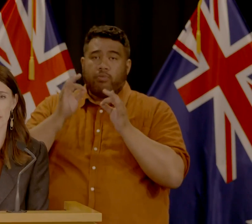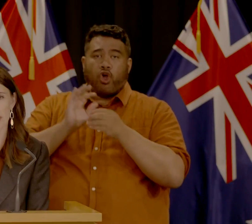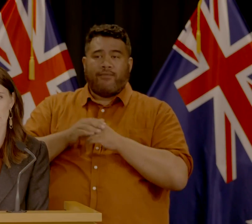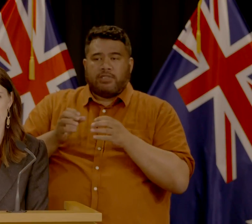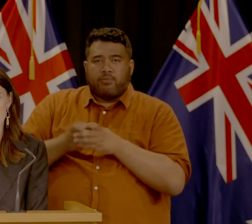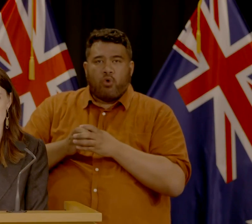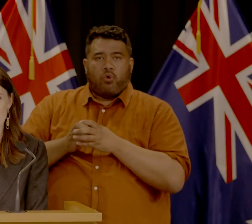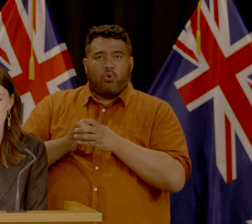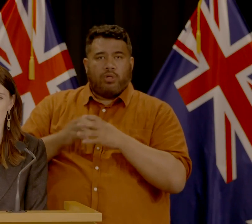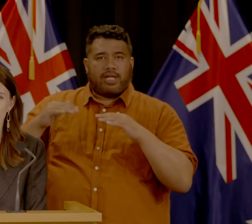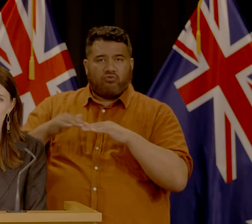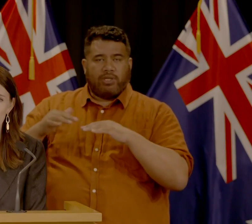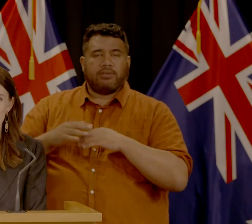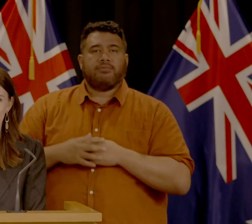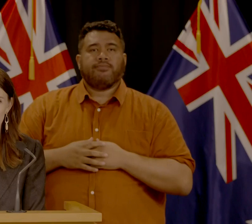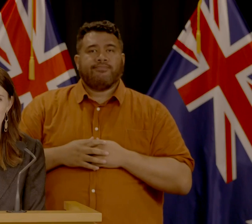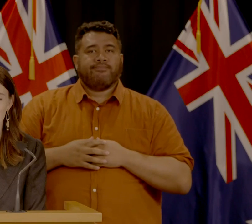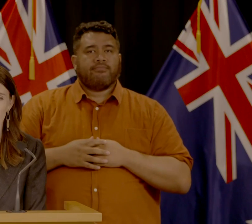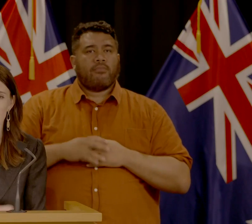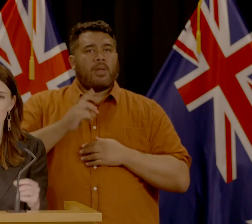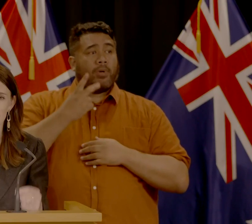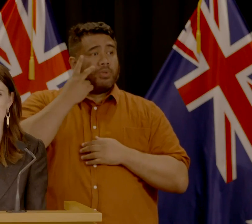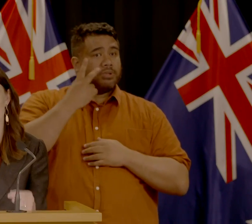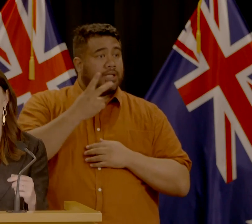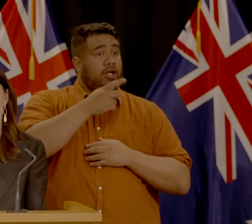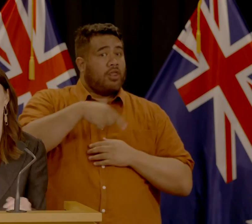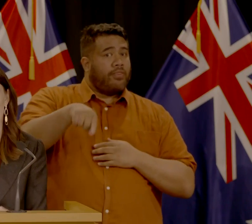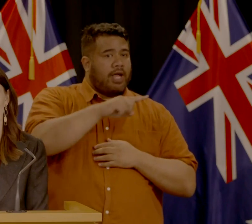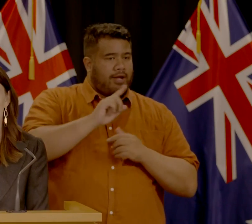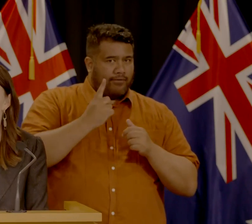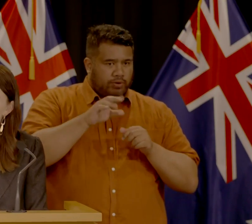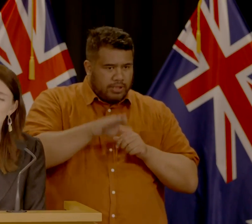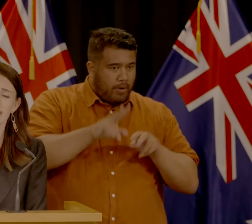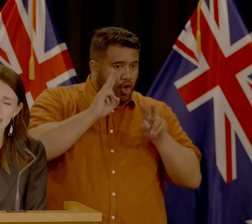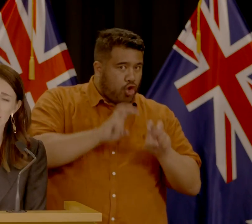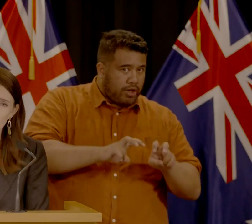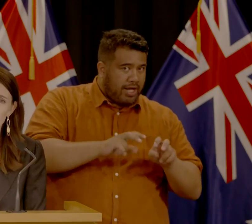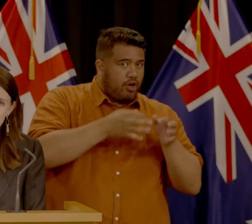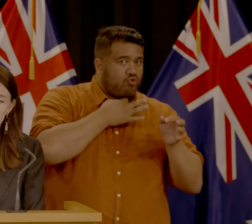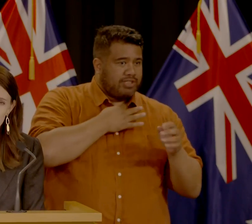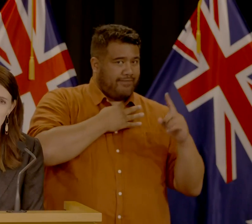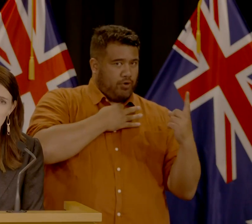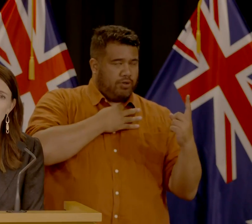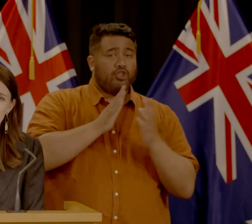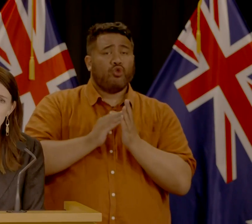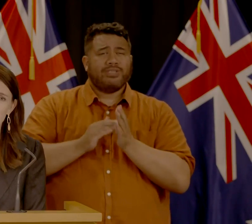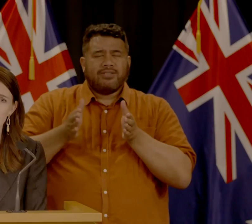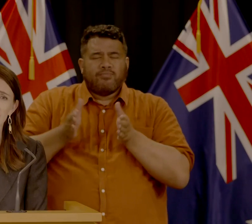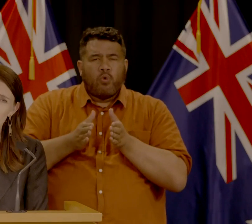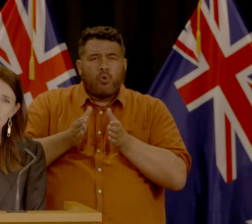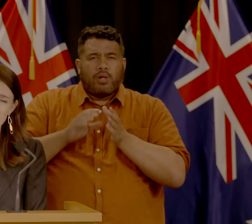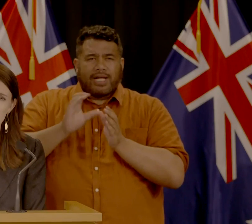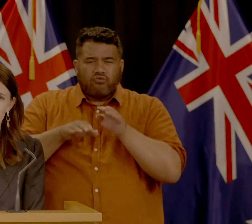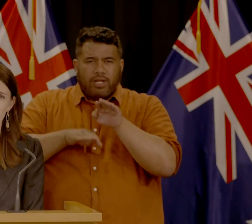those countries who have been successful, they've always been willing to look at the risks with everything. New Zealand is a small enough country that we can put